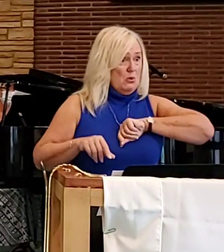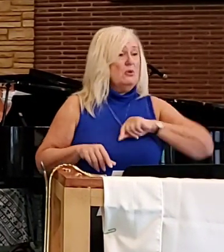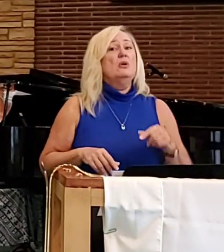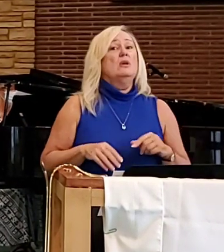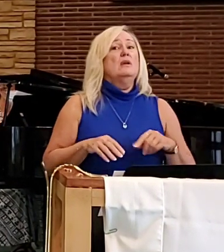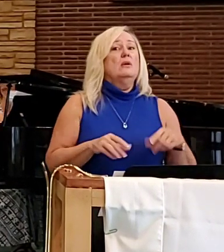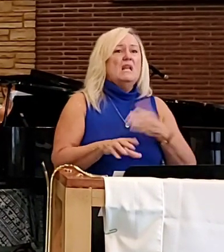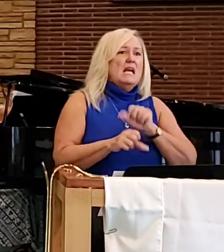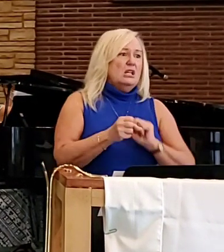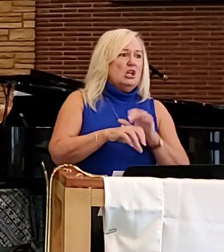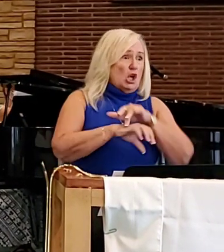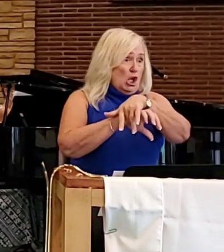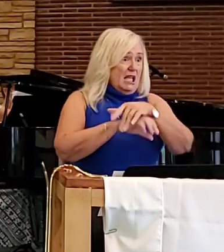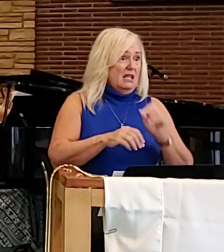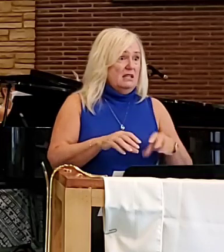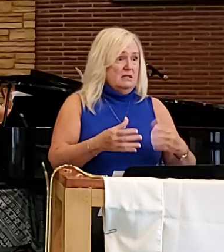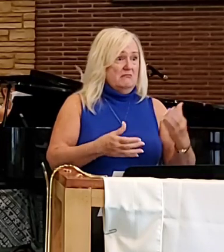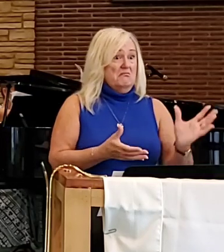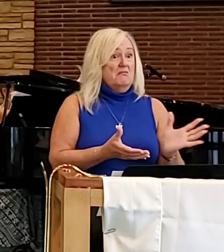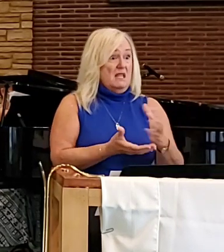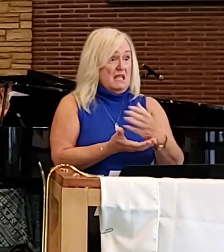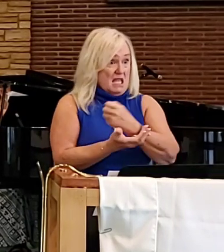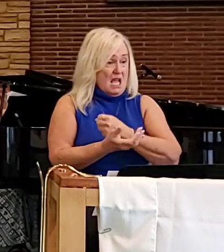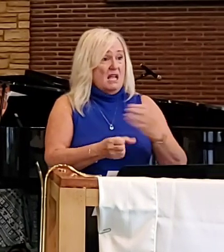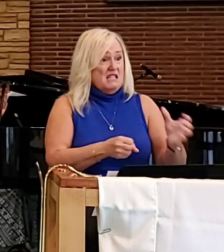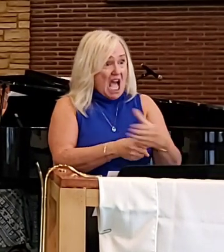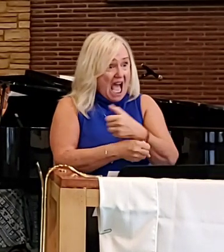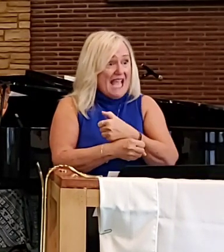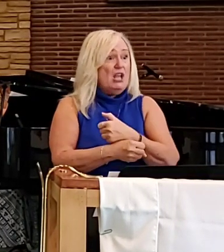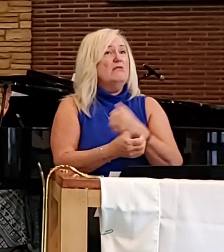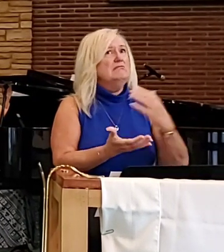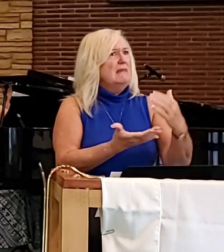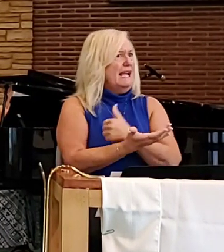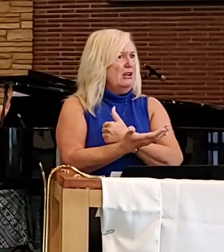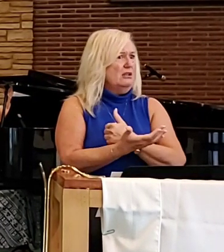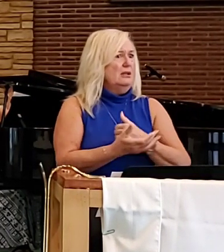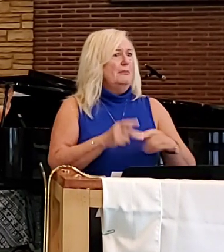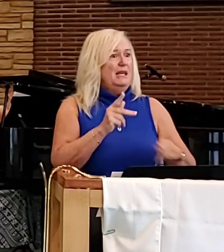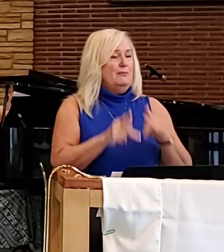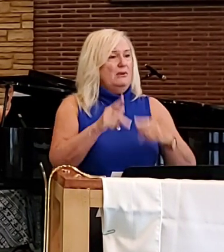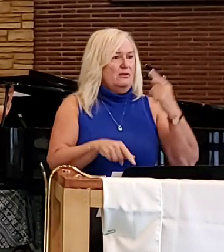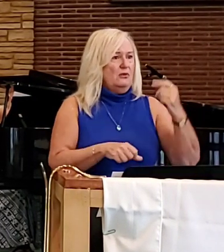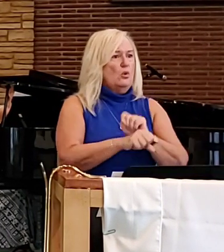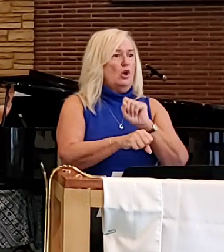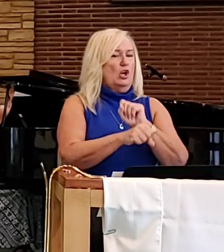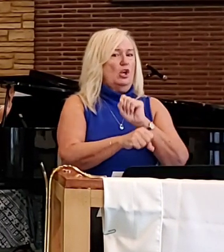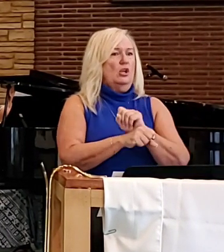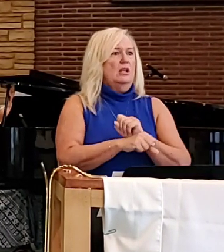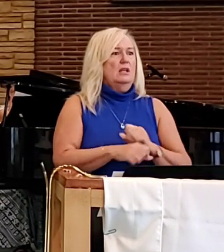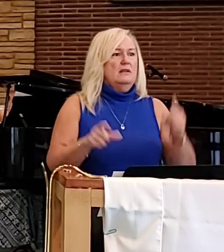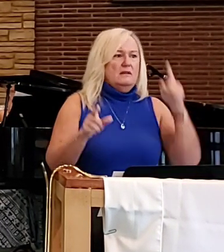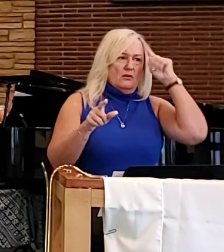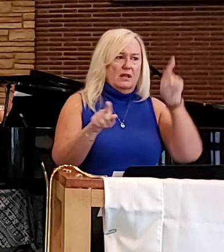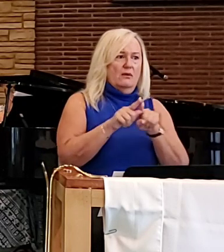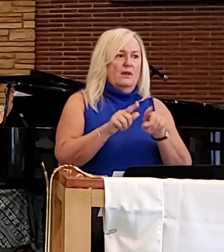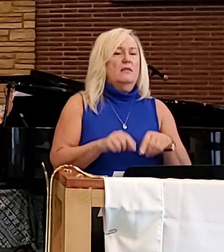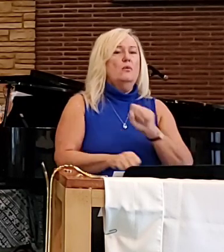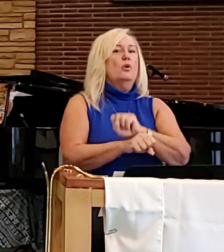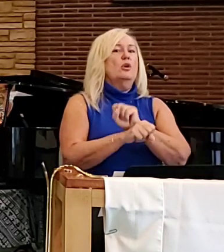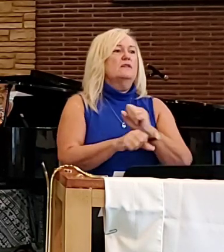morning to hire laborers for his vineyard. After agreeing with the laborers for